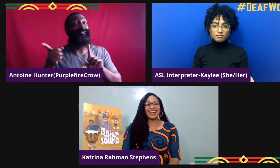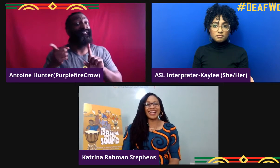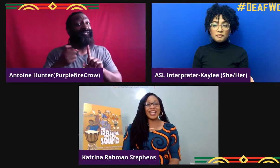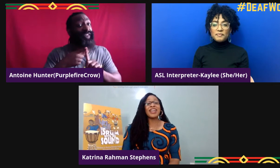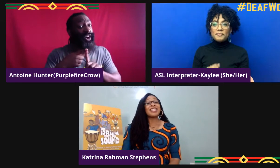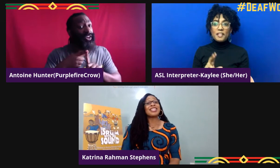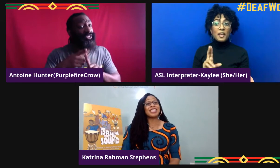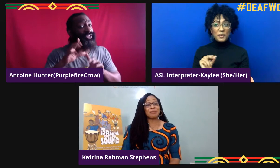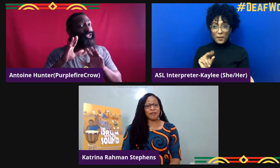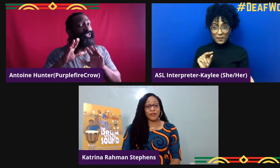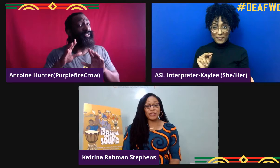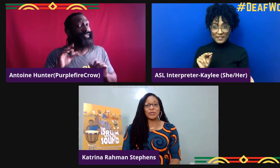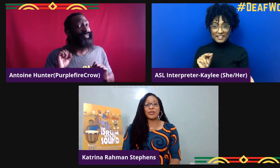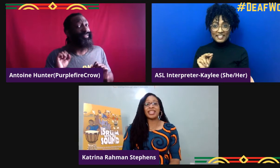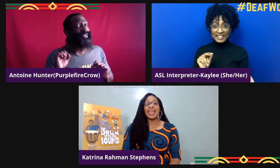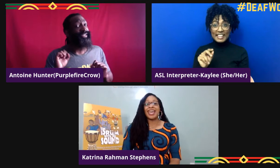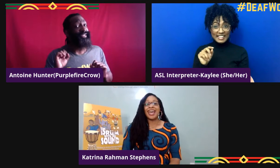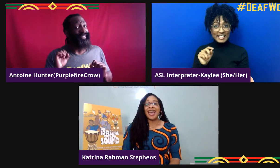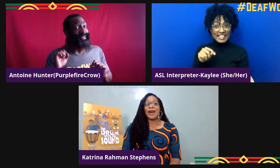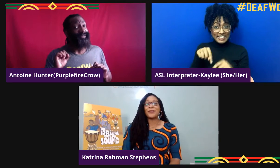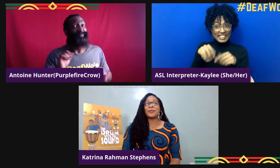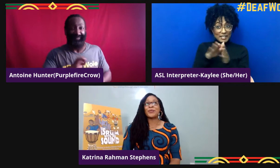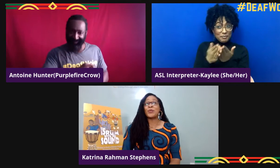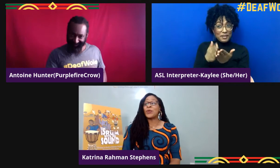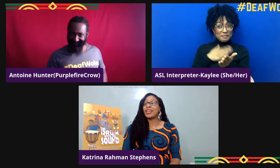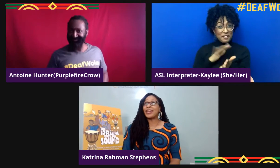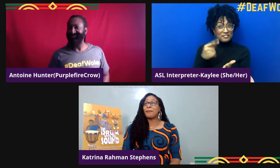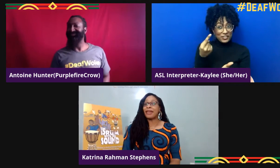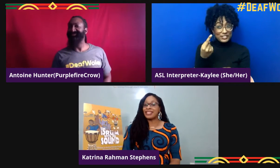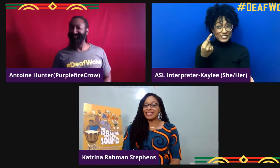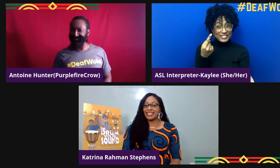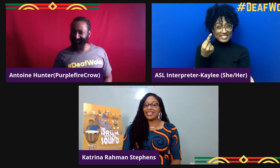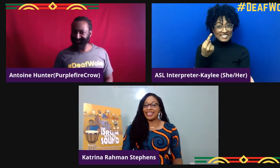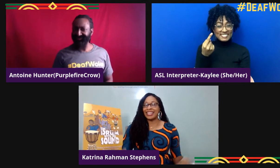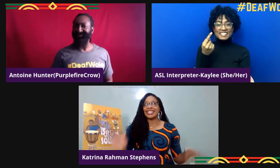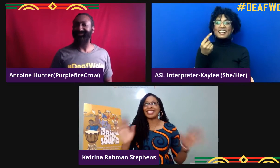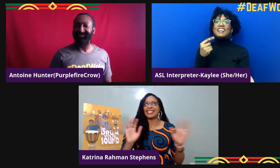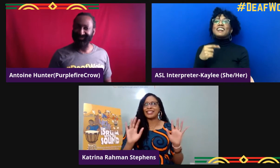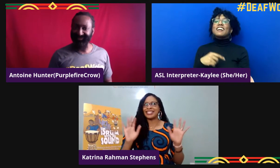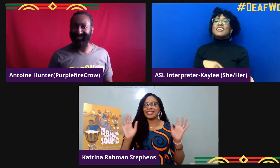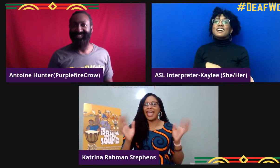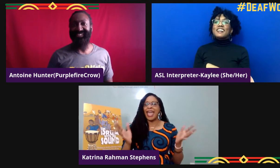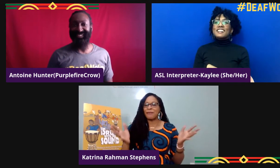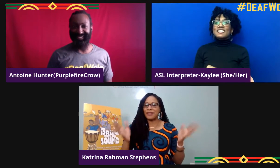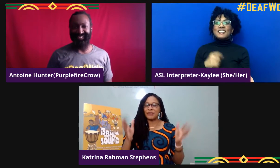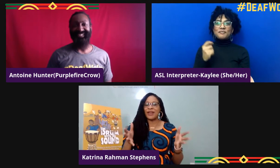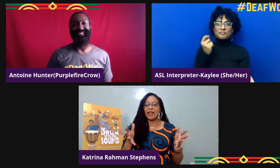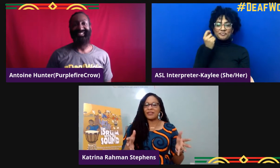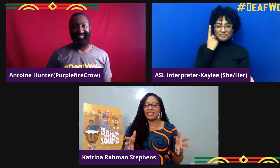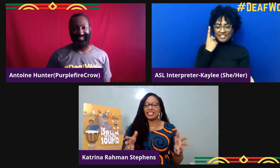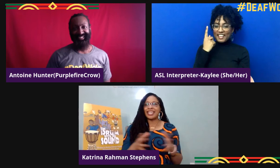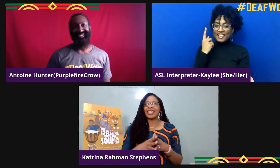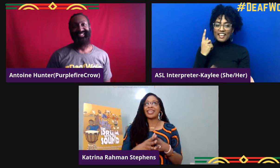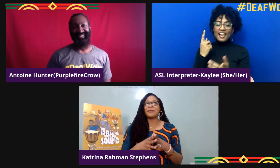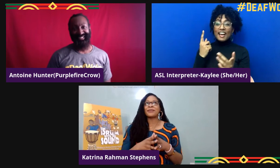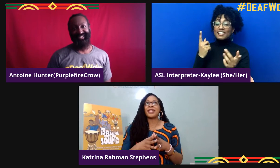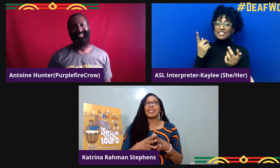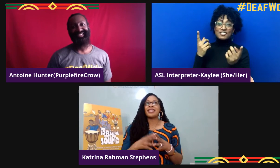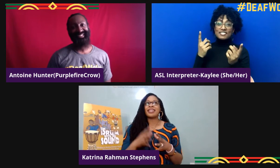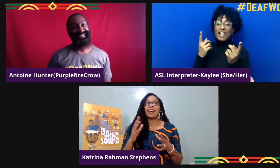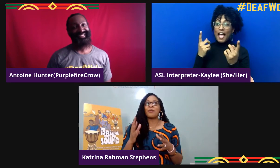No, this is my first one. One amazing thing is, and it just happened to fall on this